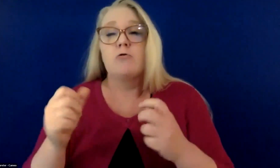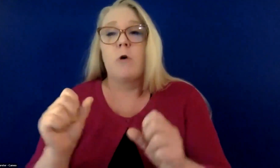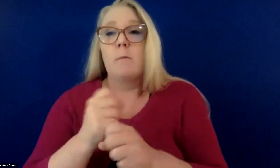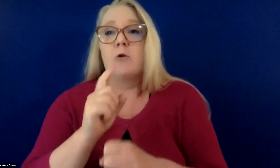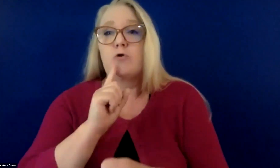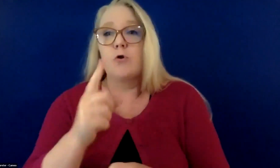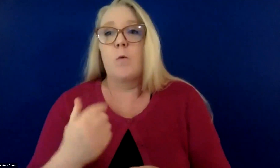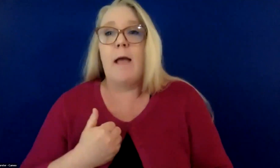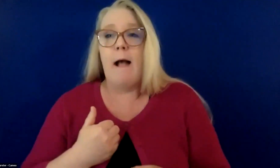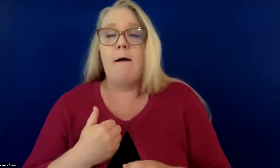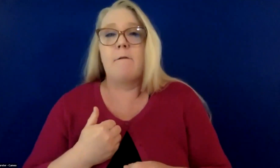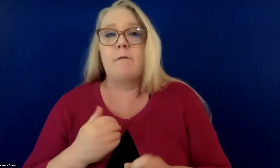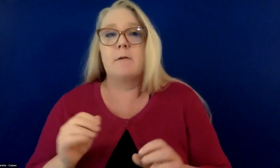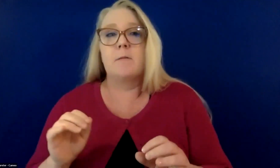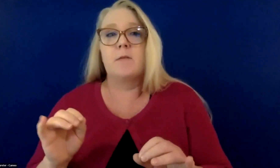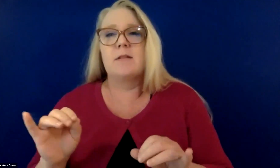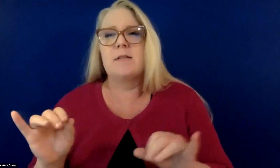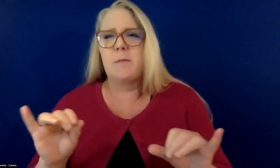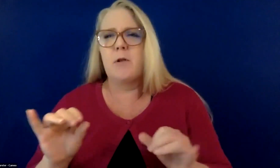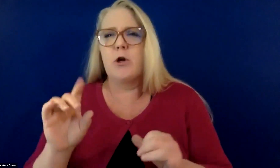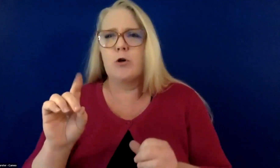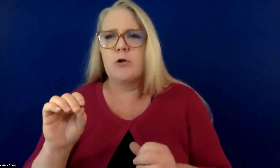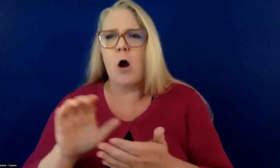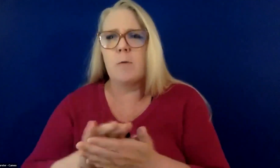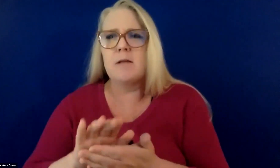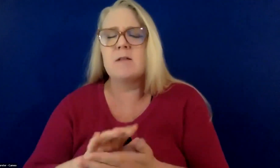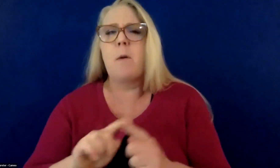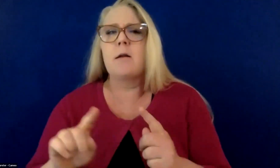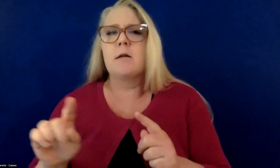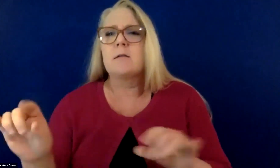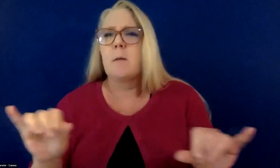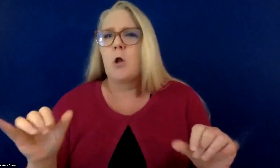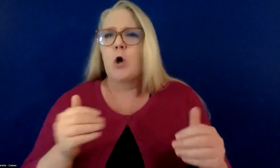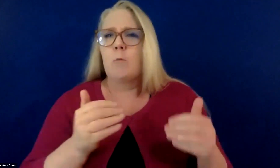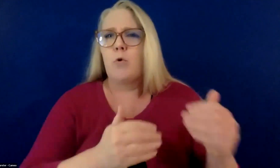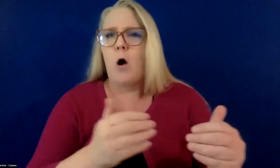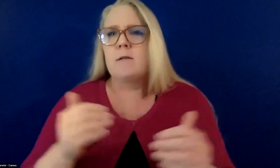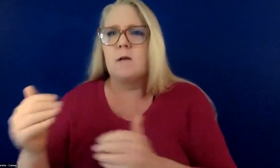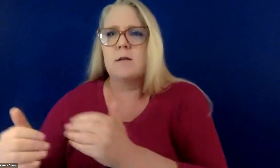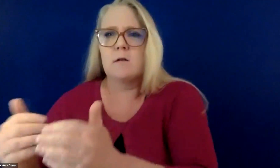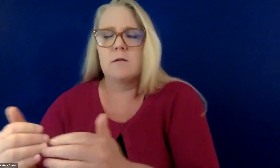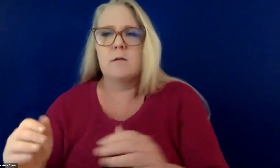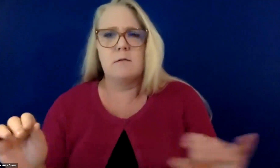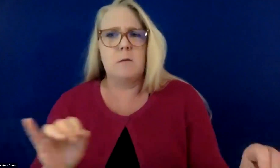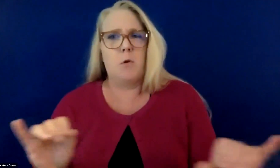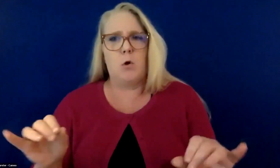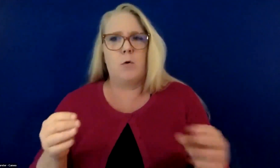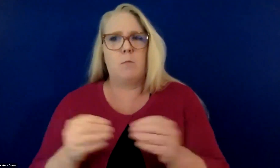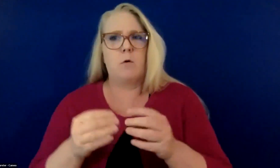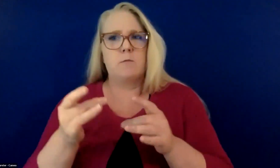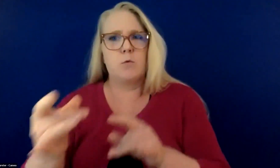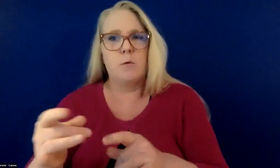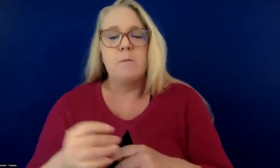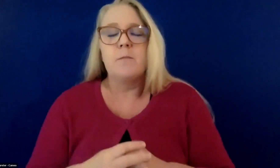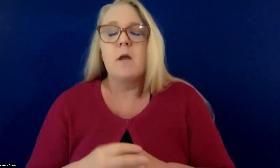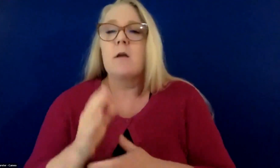have not only similar documents, but also similar processes. Some of you will work with multiple regional centers. Some